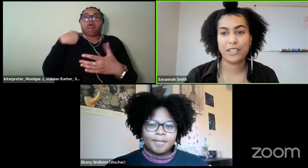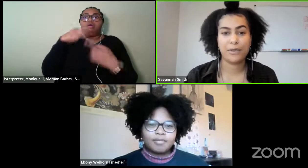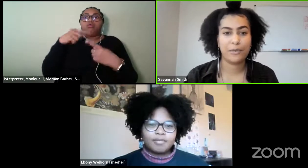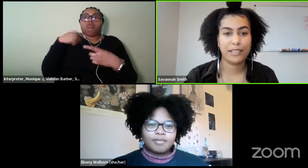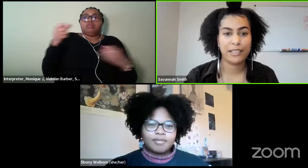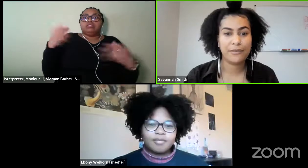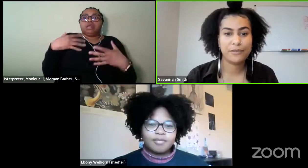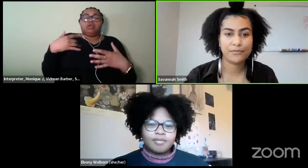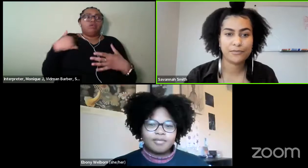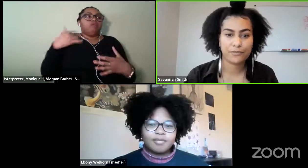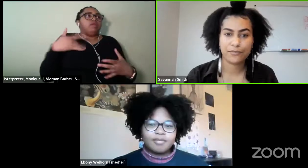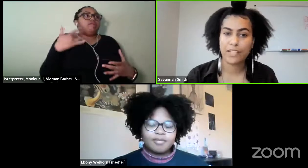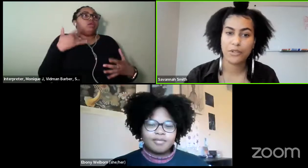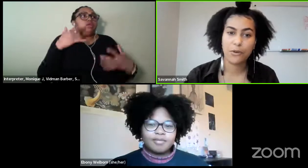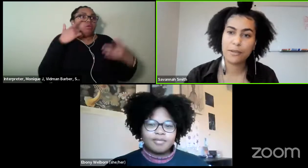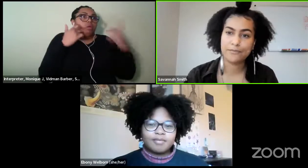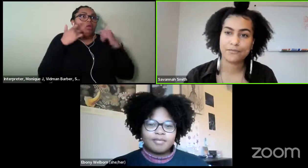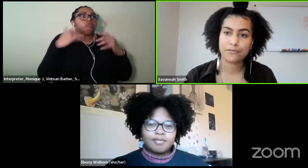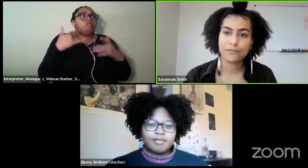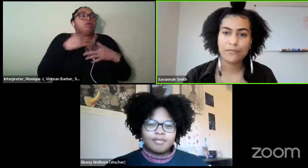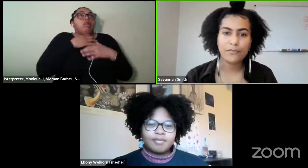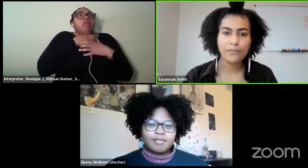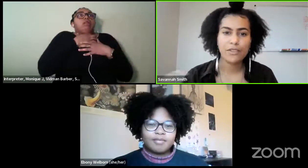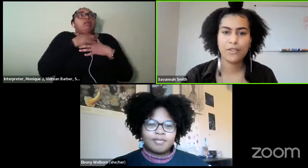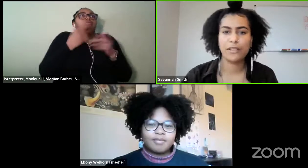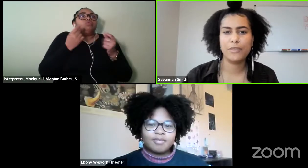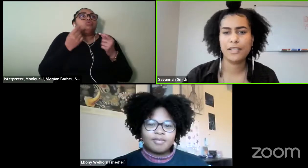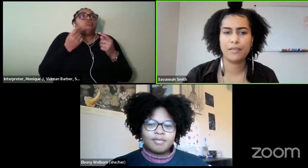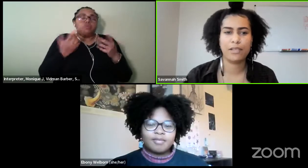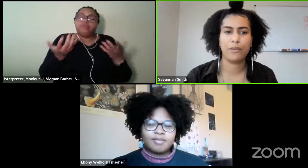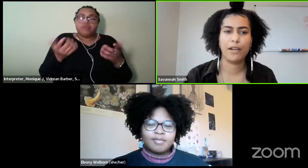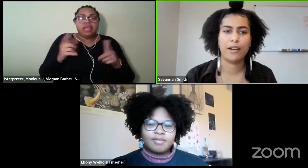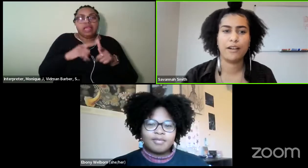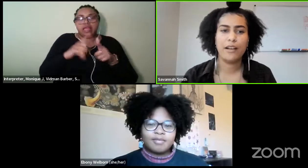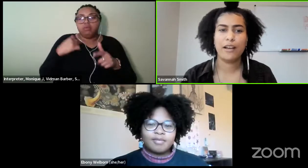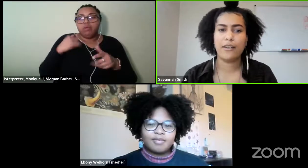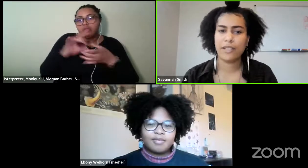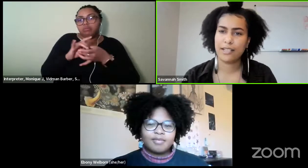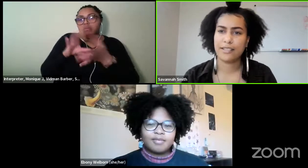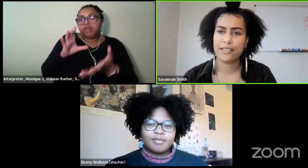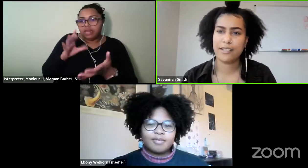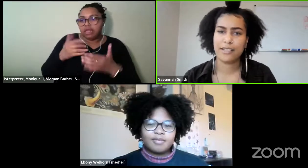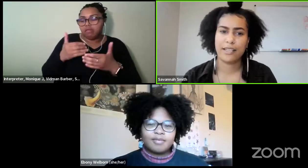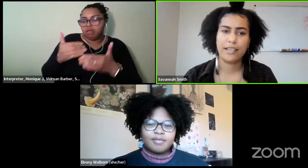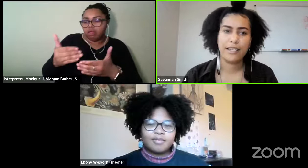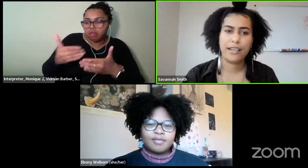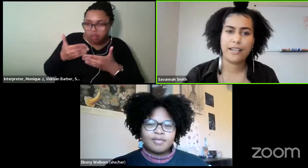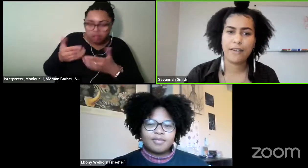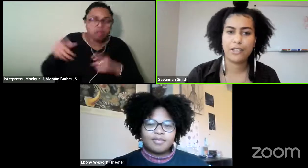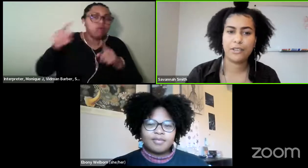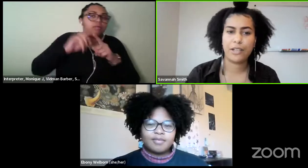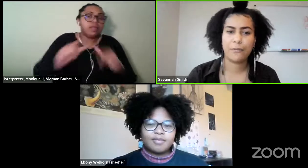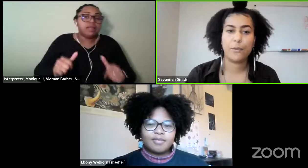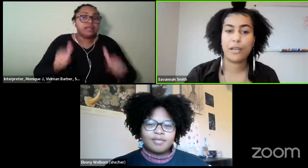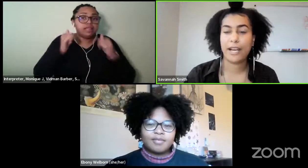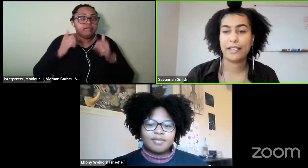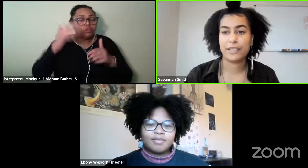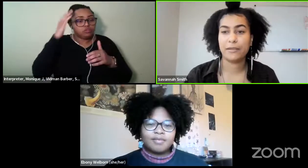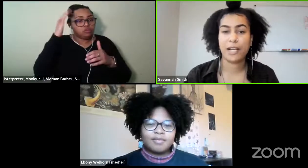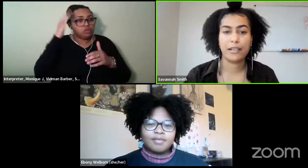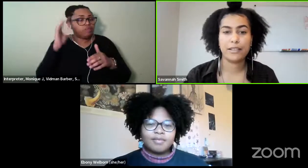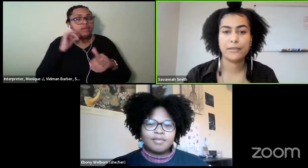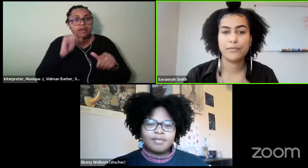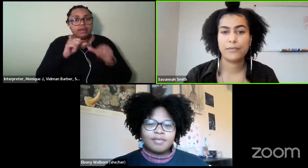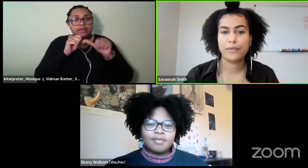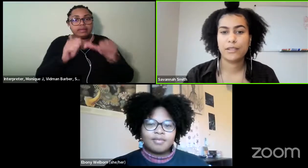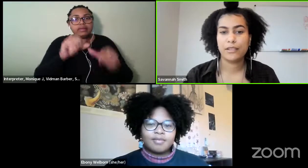exhale largely when relieved, and so on. So living is being aware of inconsistency and navigating your way back